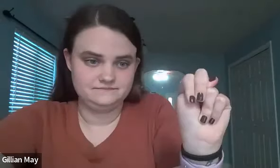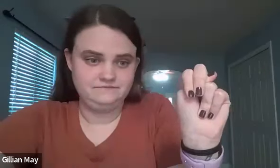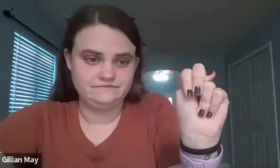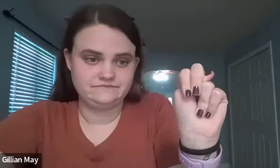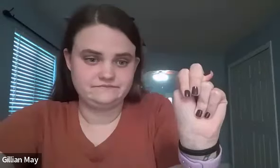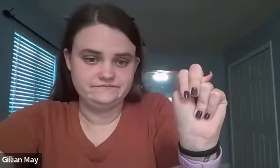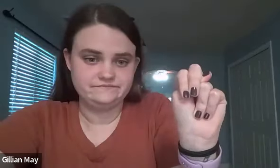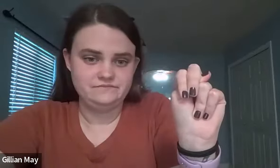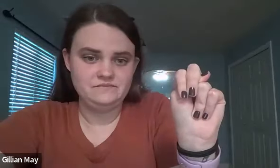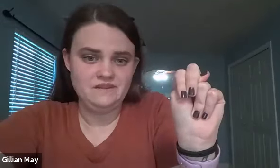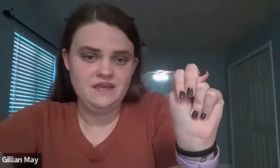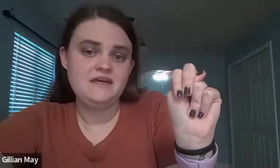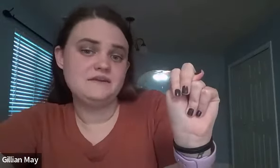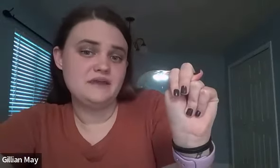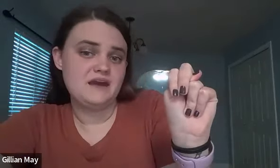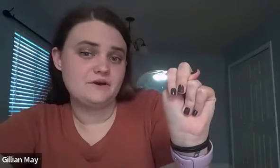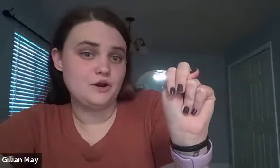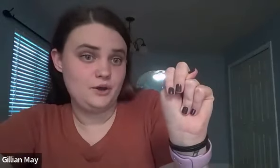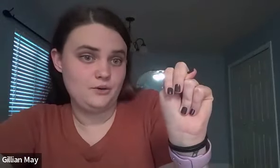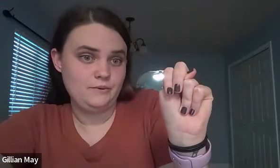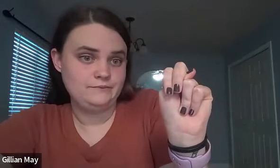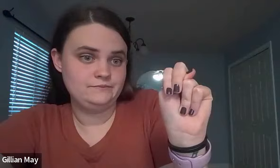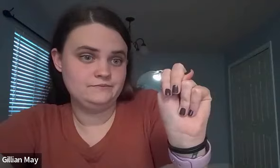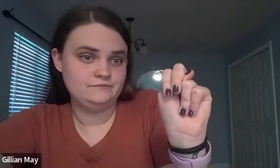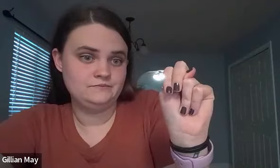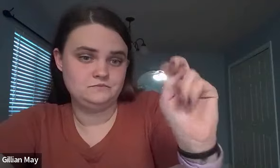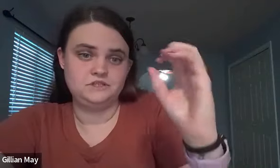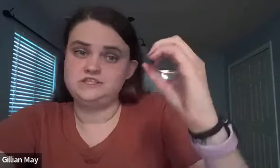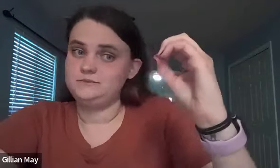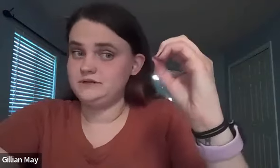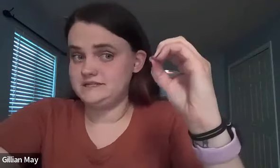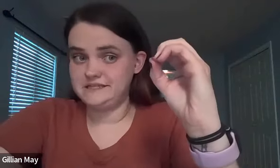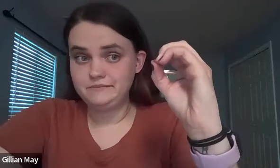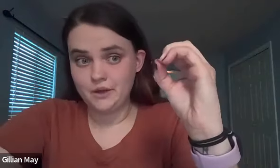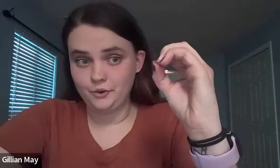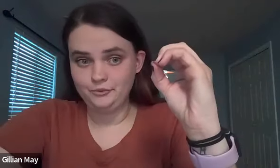Then we have our O, which is super easy, O.